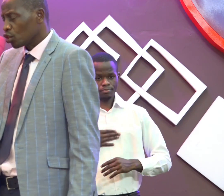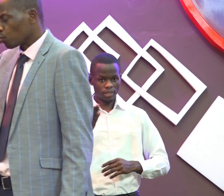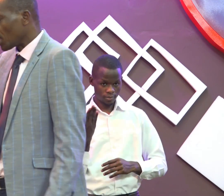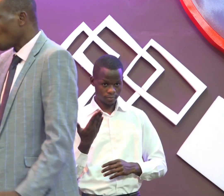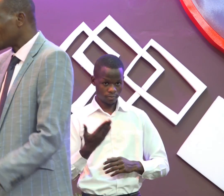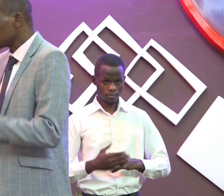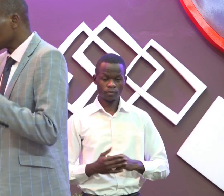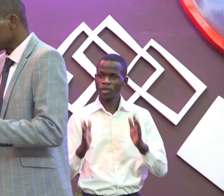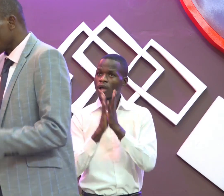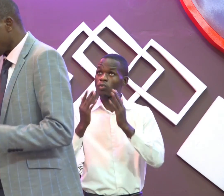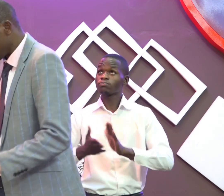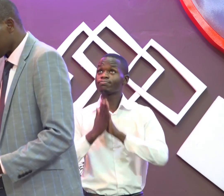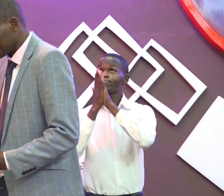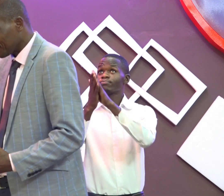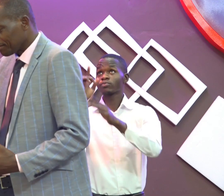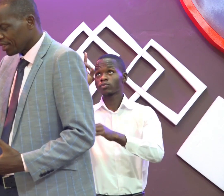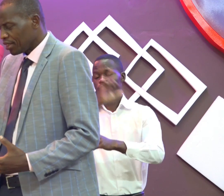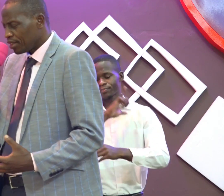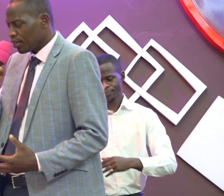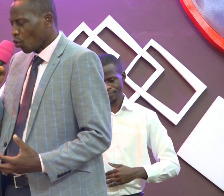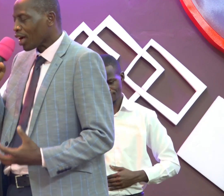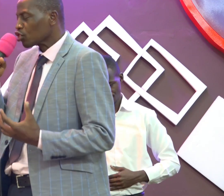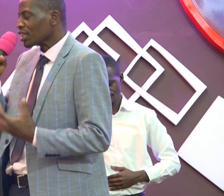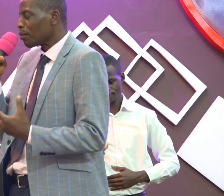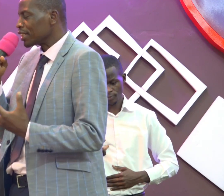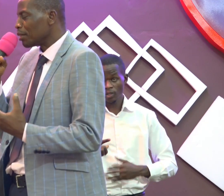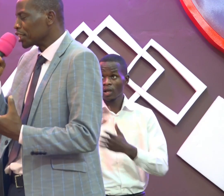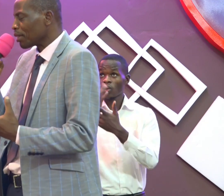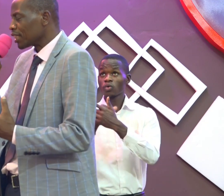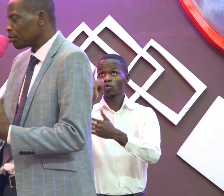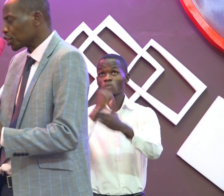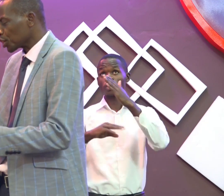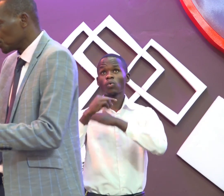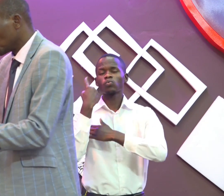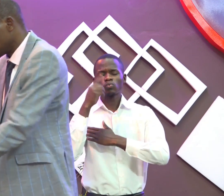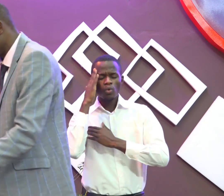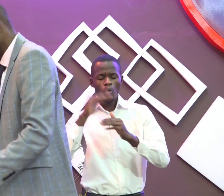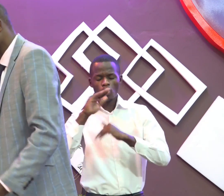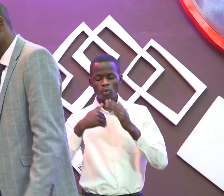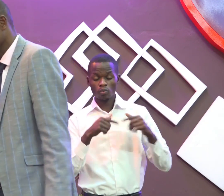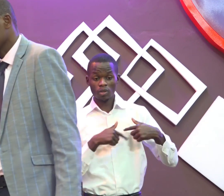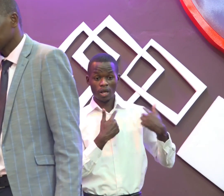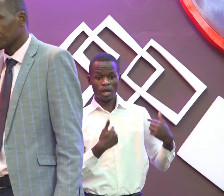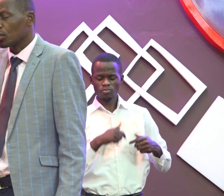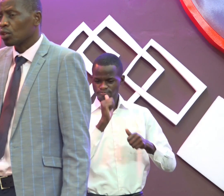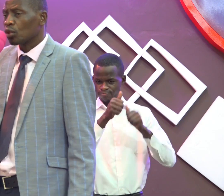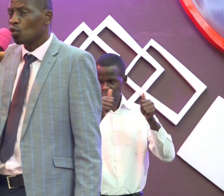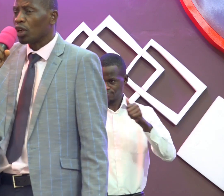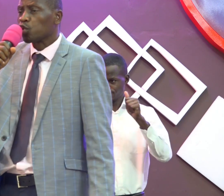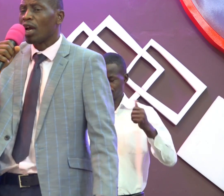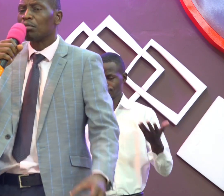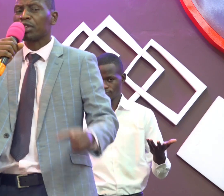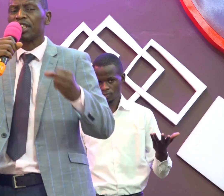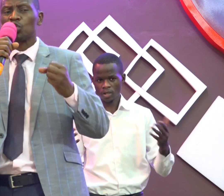mouth. Twewayo joli mukama. We commit ourselves. Weka tonda amanye mitima jabuli sachinomu. It's you Lord that knows everyone's